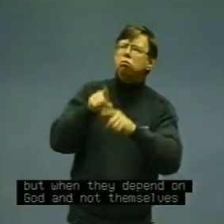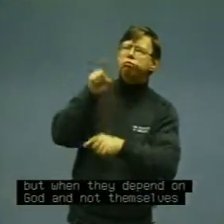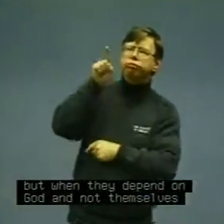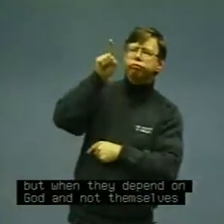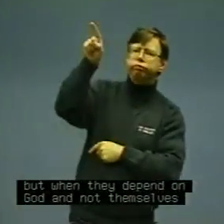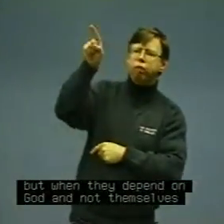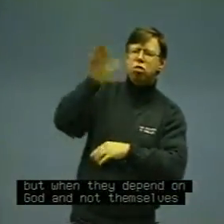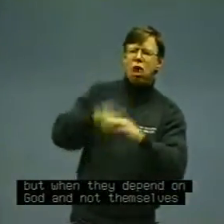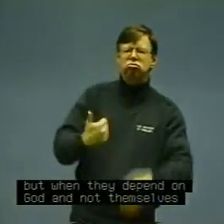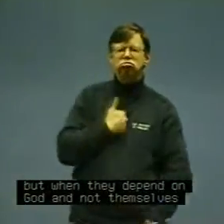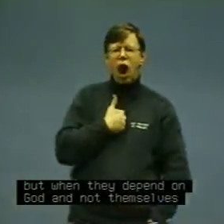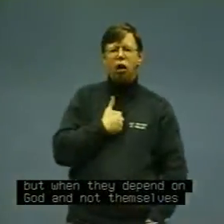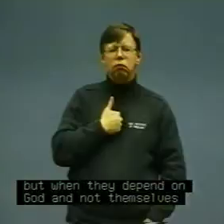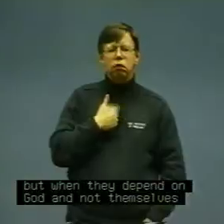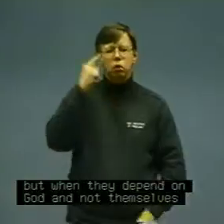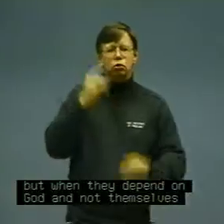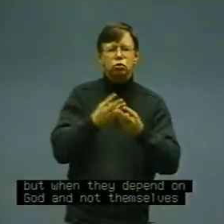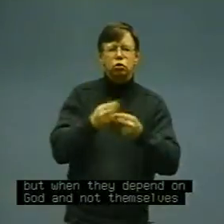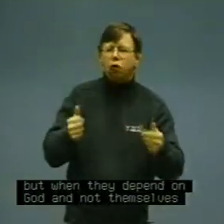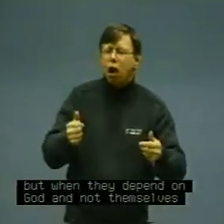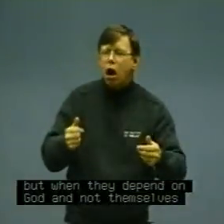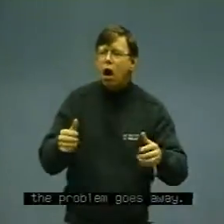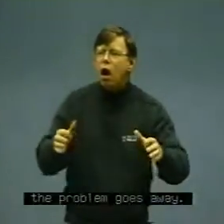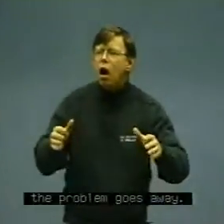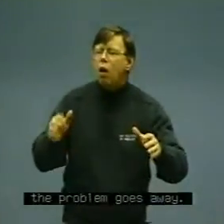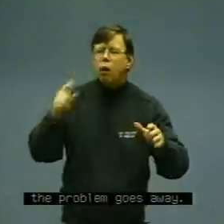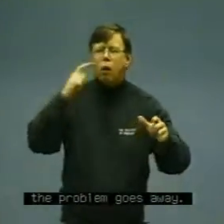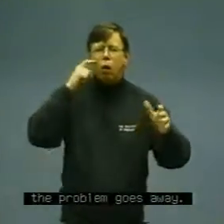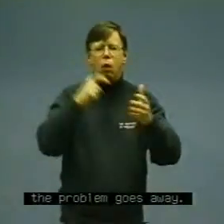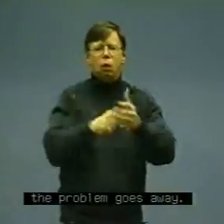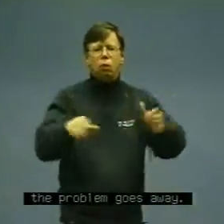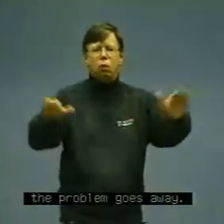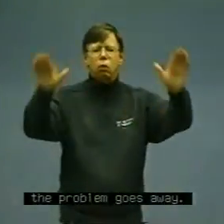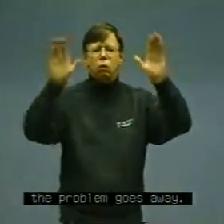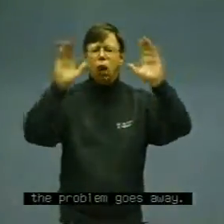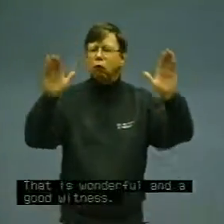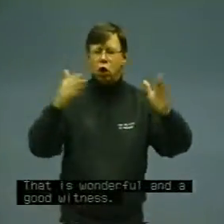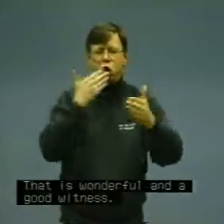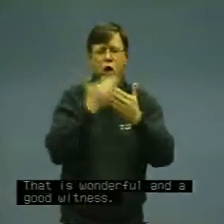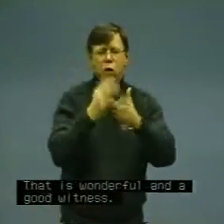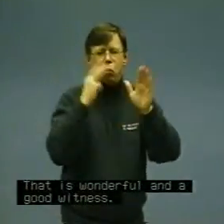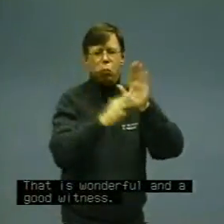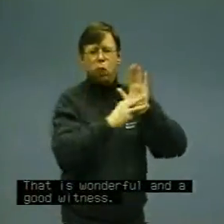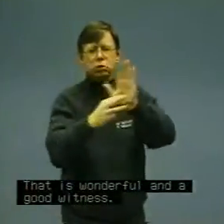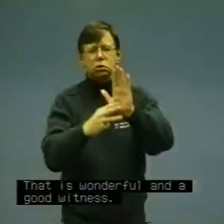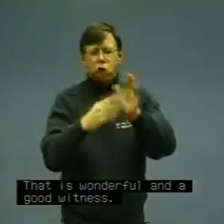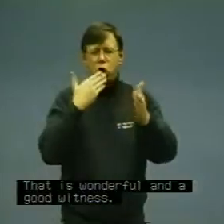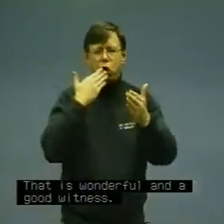when they depend on God and not themselves, the problem goes away. That is wonderful